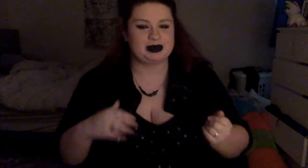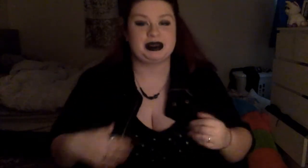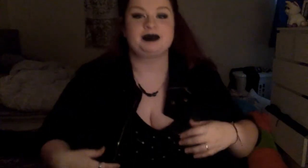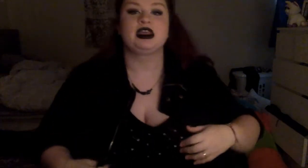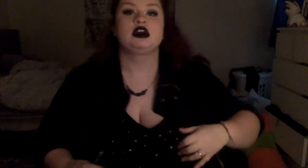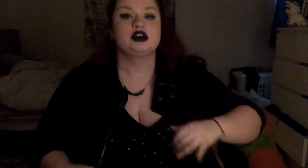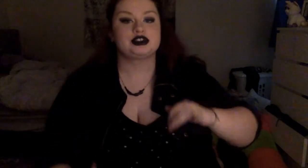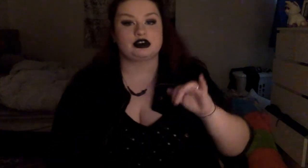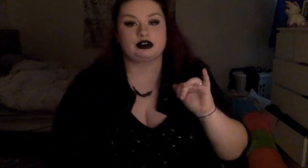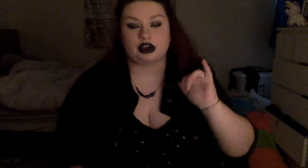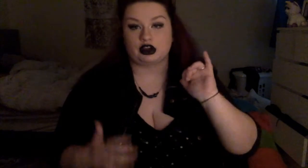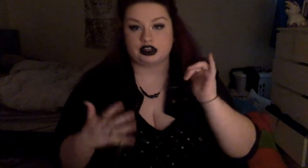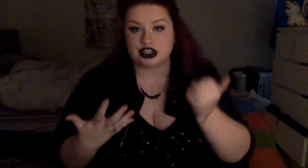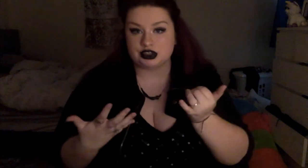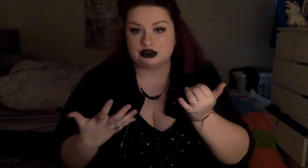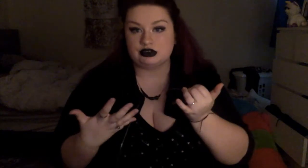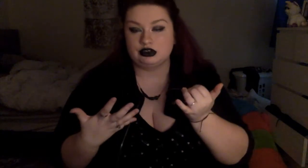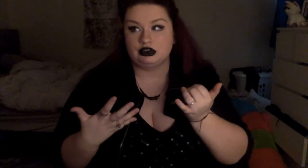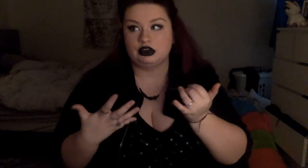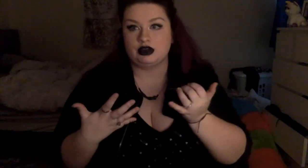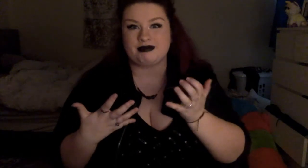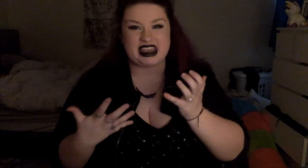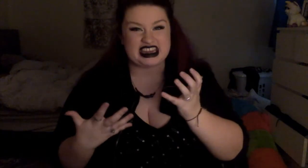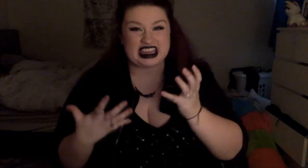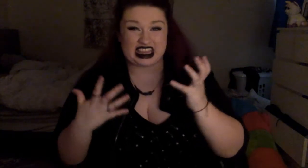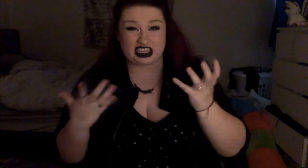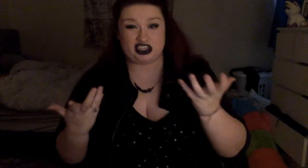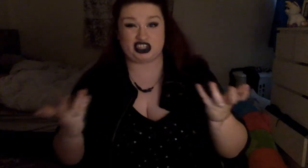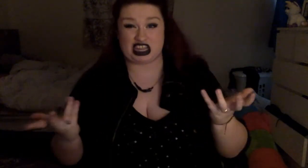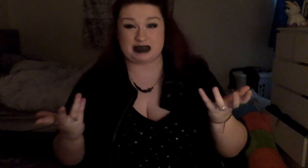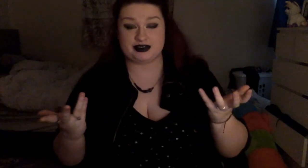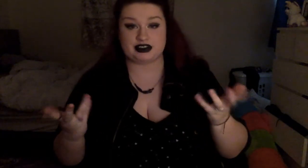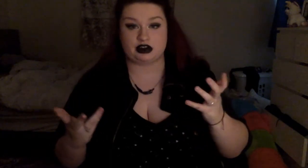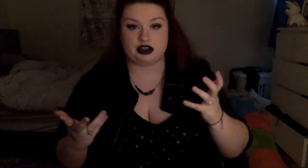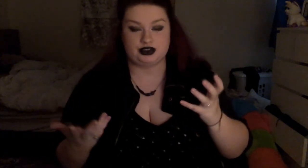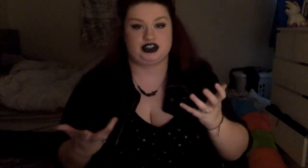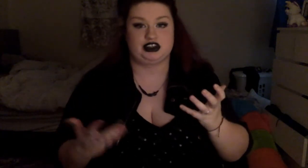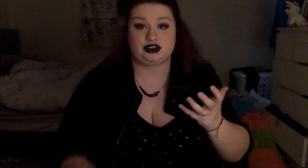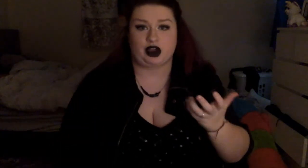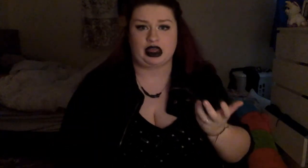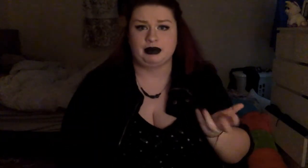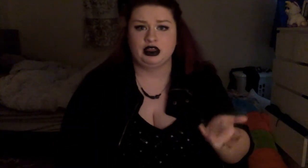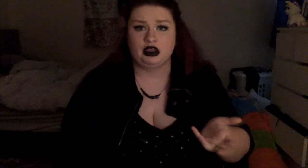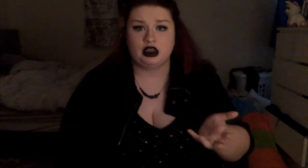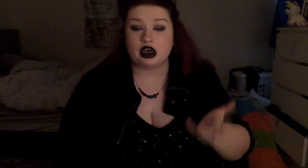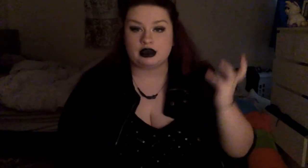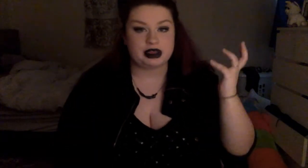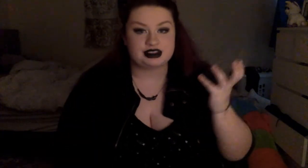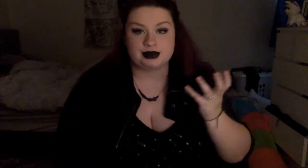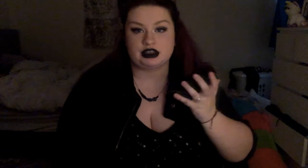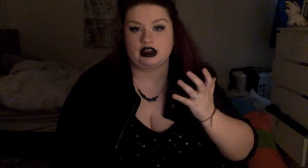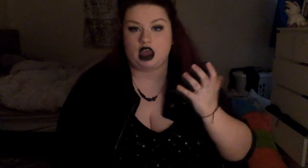minute. So there are two main hand shapes that are used to describe amazement